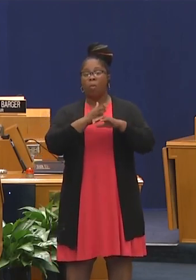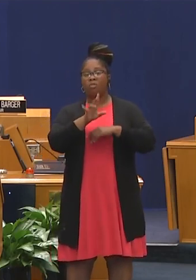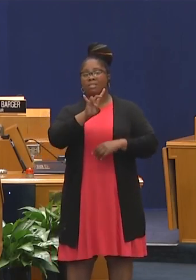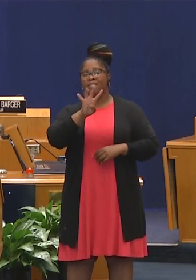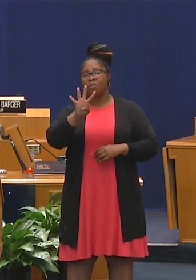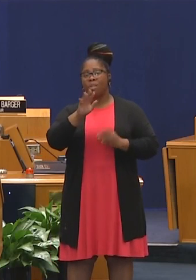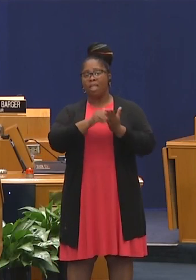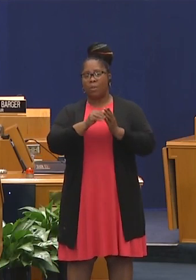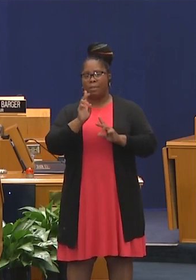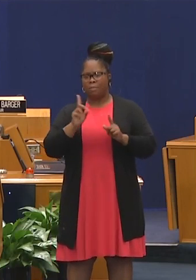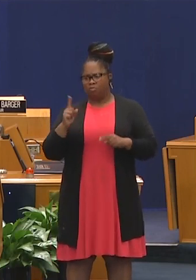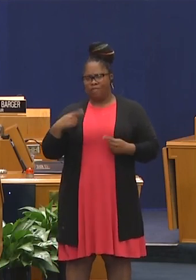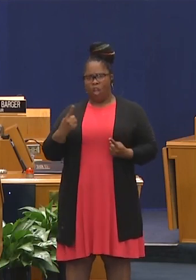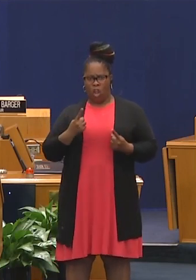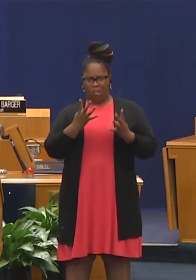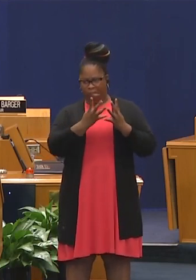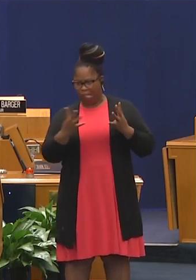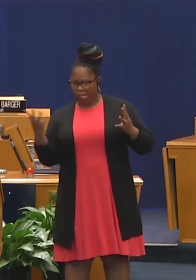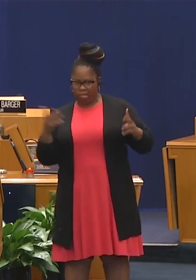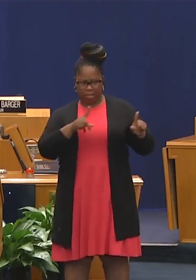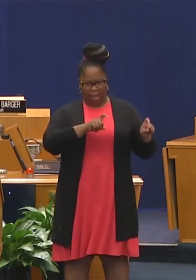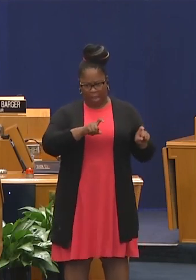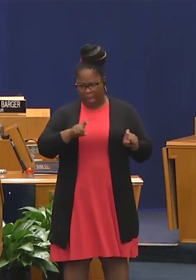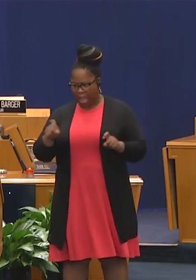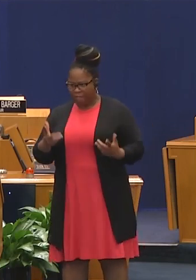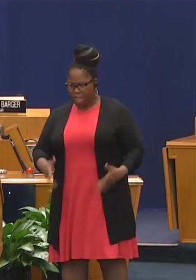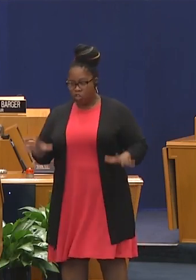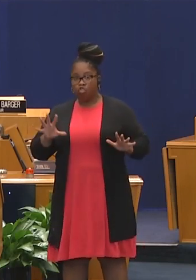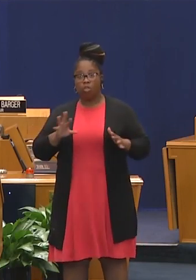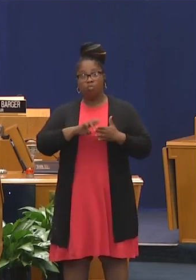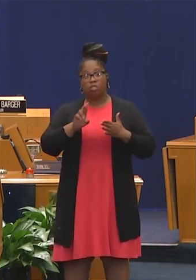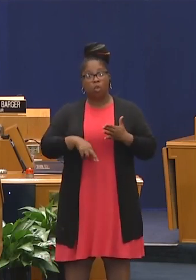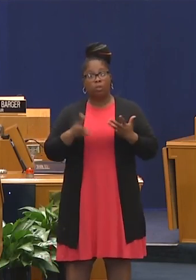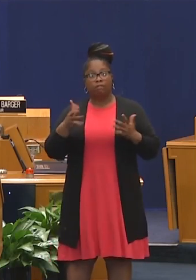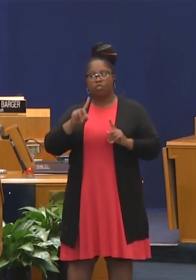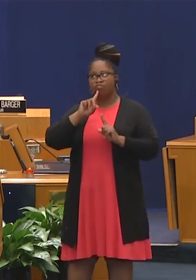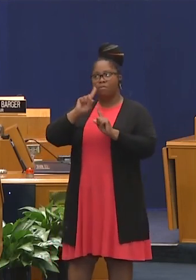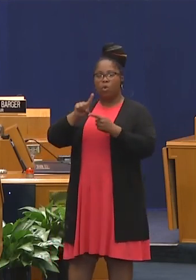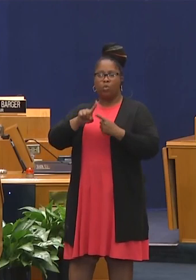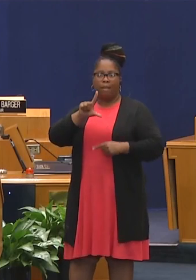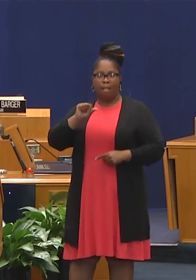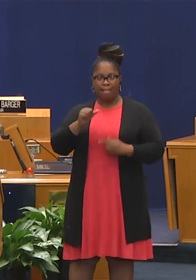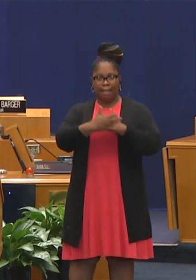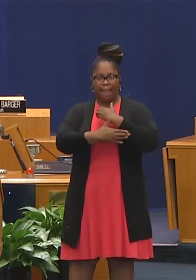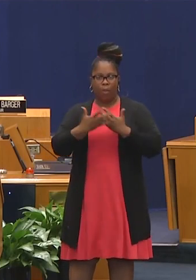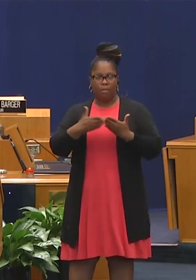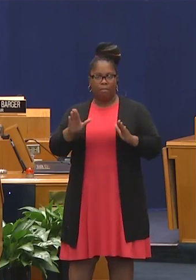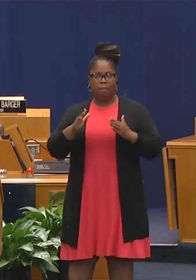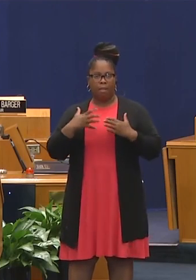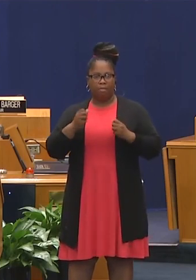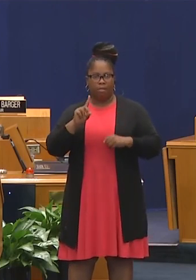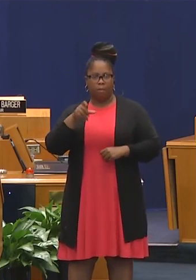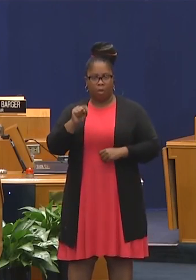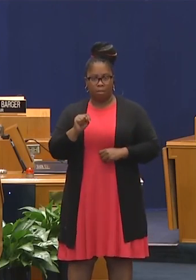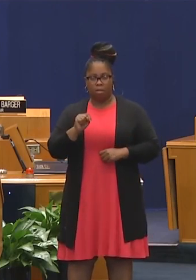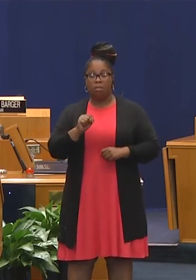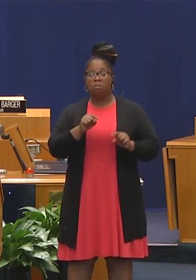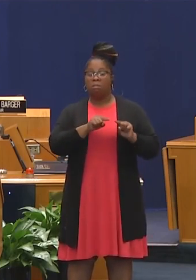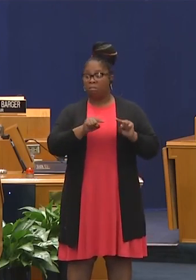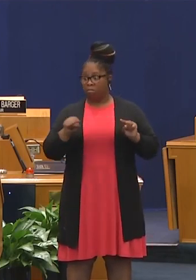people have been tested, and their results have been reported to the LA County Public Health Department, and 14%